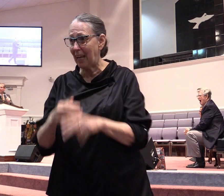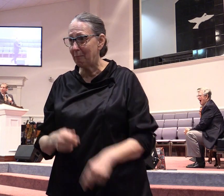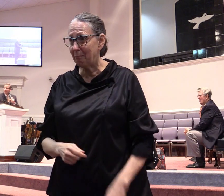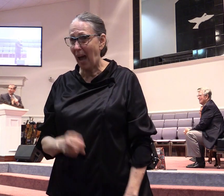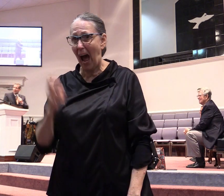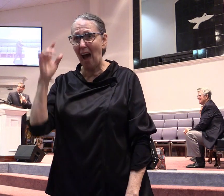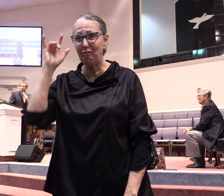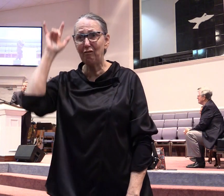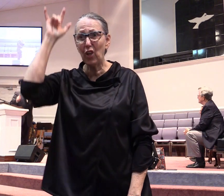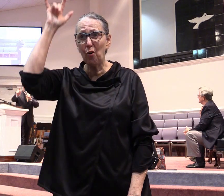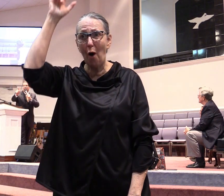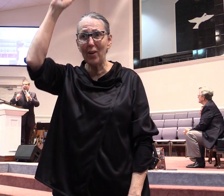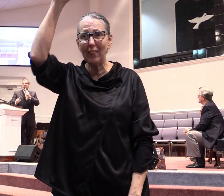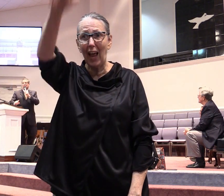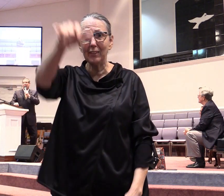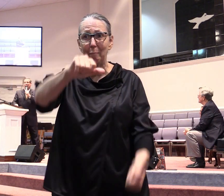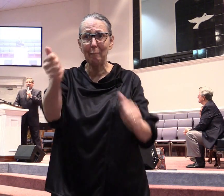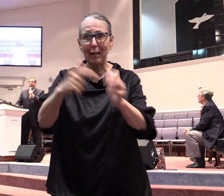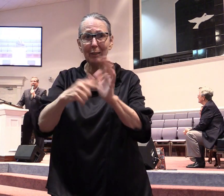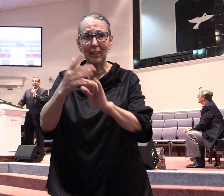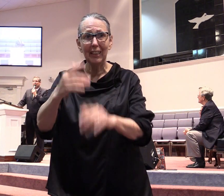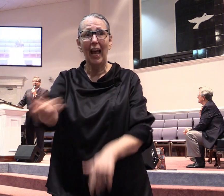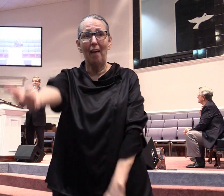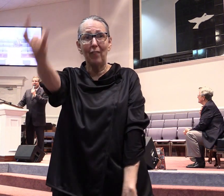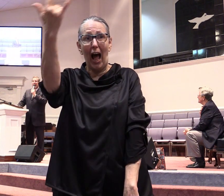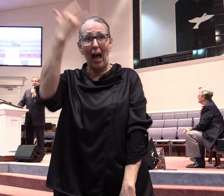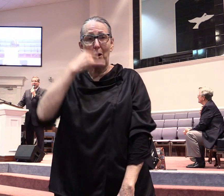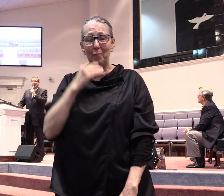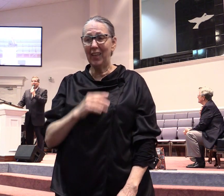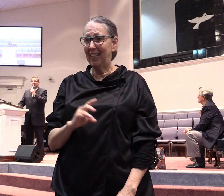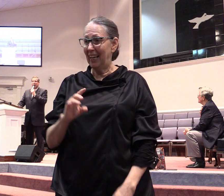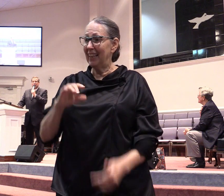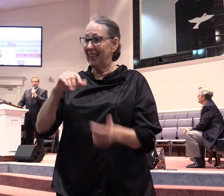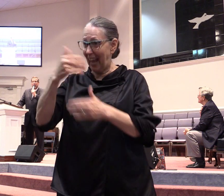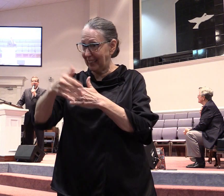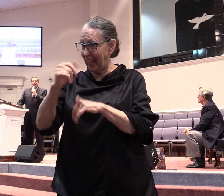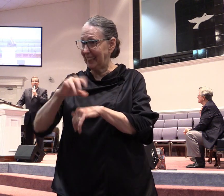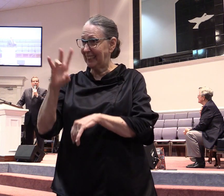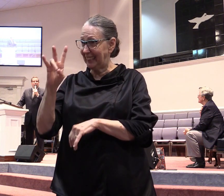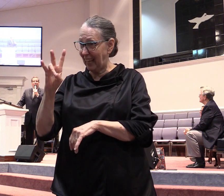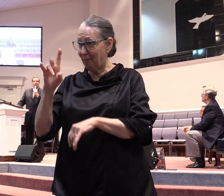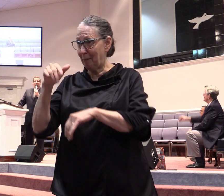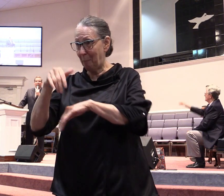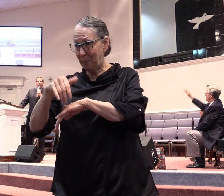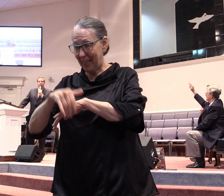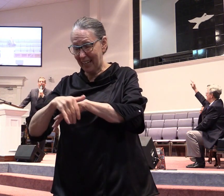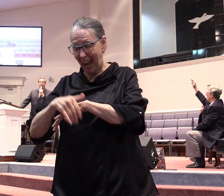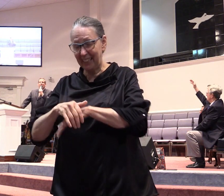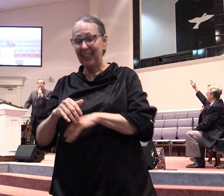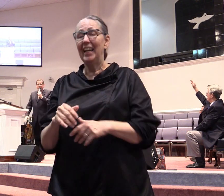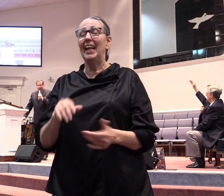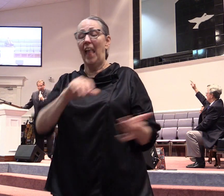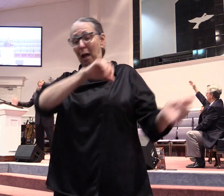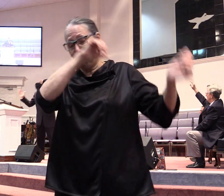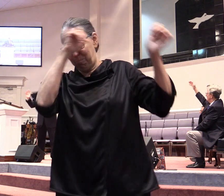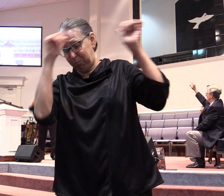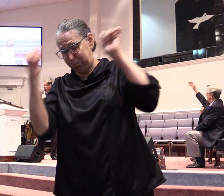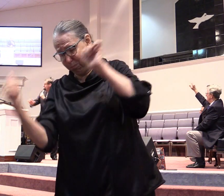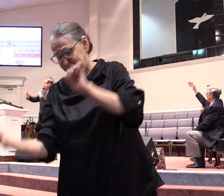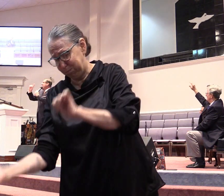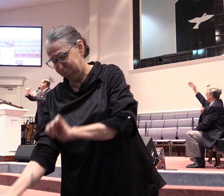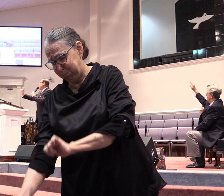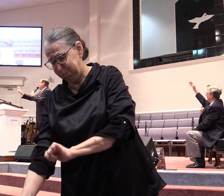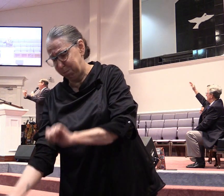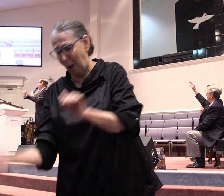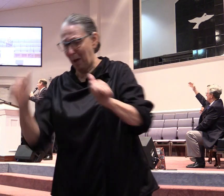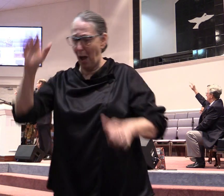Christ. The next night at 7 o'clock, I was baptized in the name of Jesus. When they brought me out of the water, the man of God laid his hands